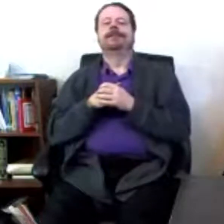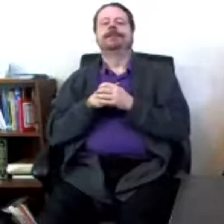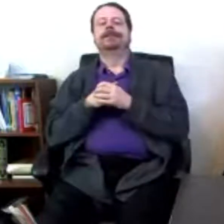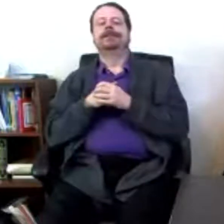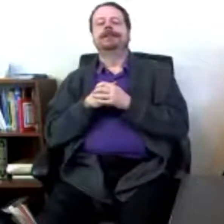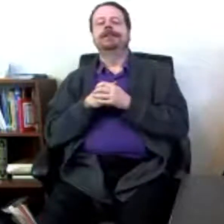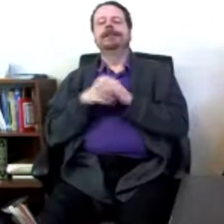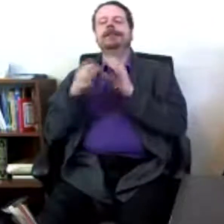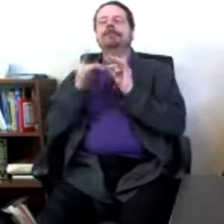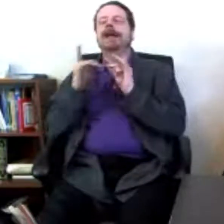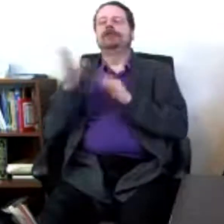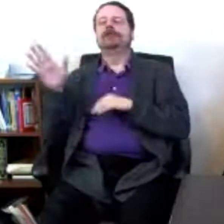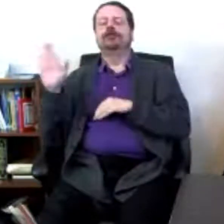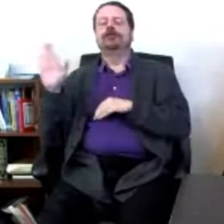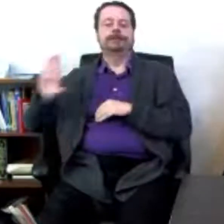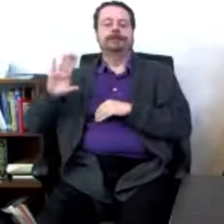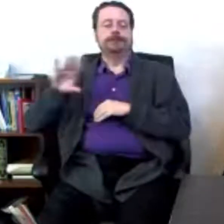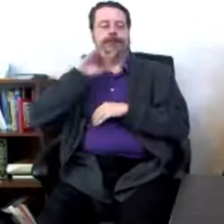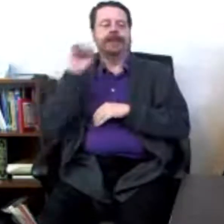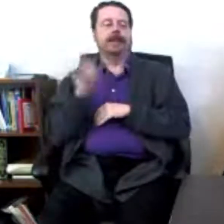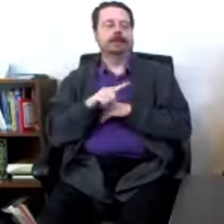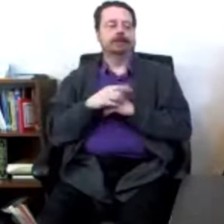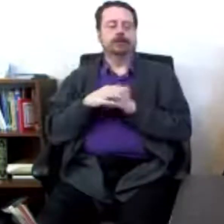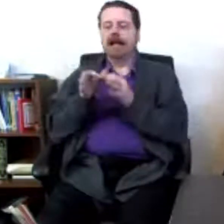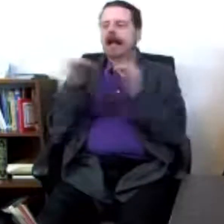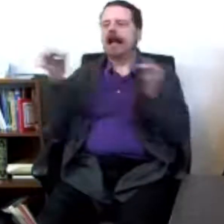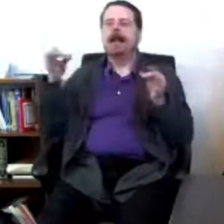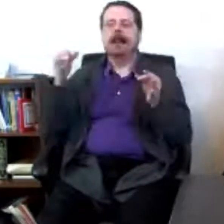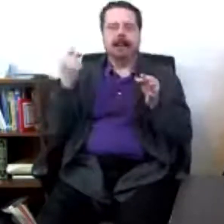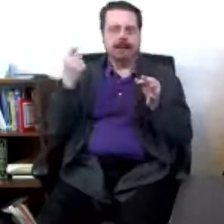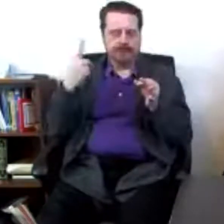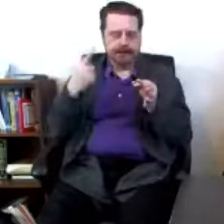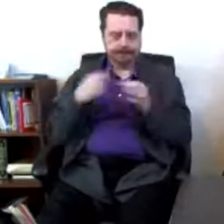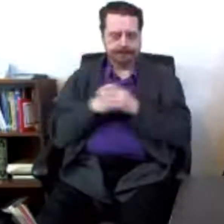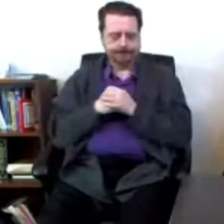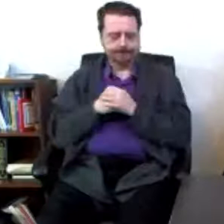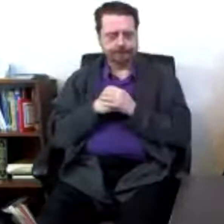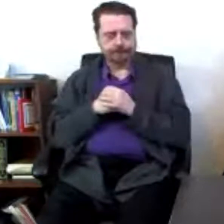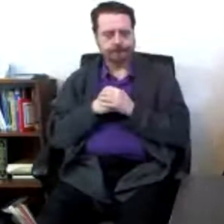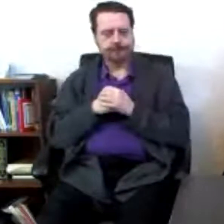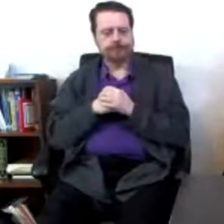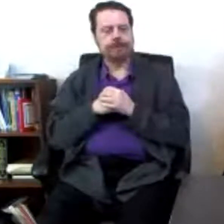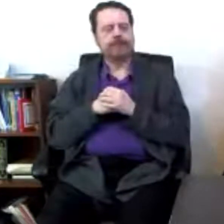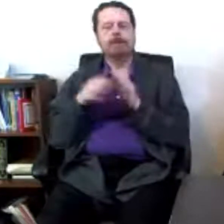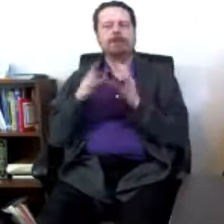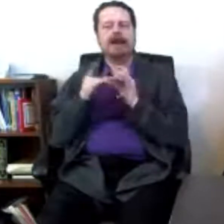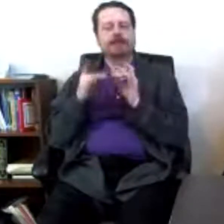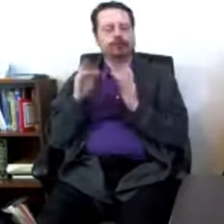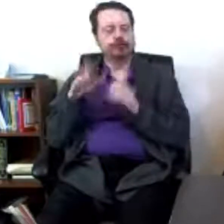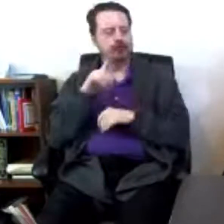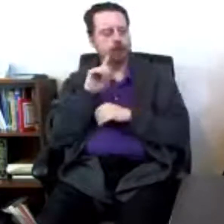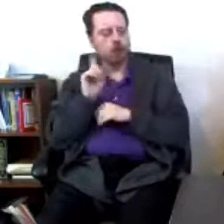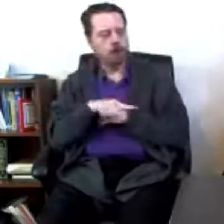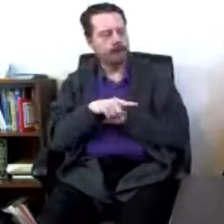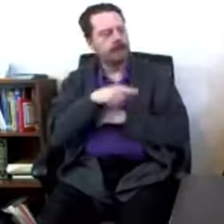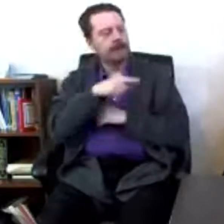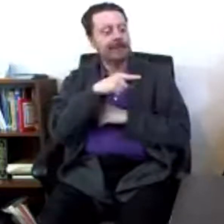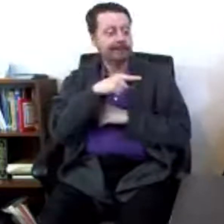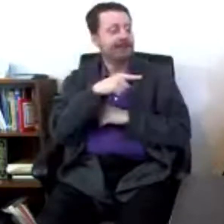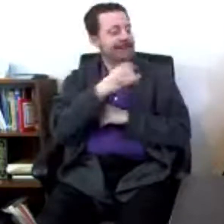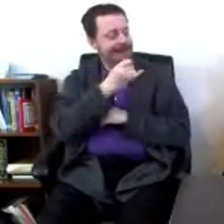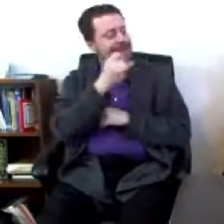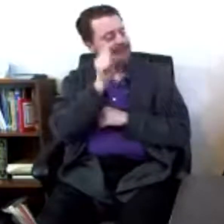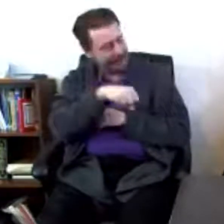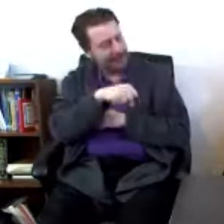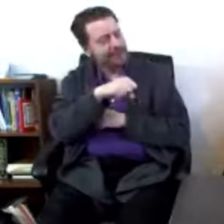So the messengers answer, ayah number 11. Their messengers told them, indeed, we are no more than humans